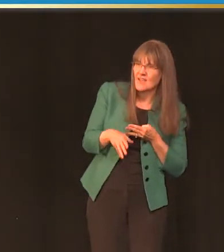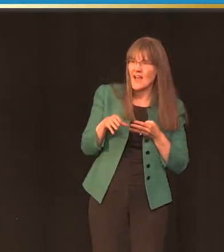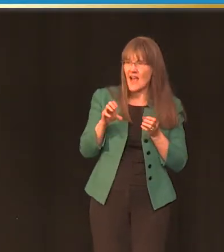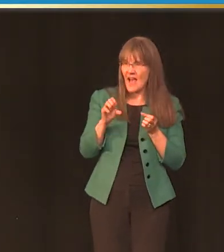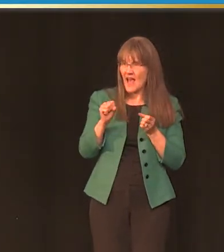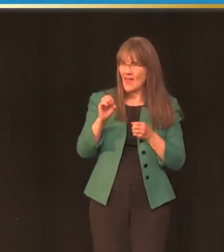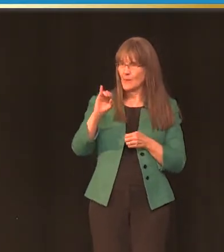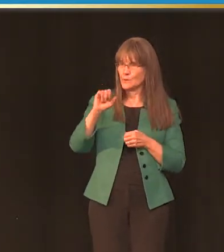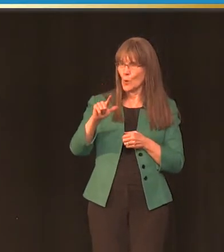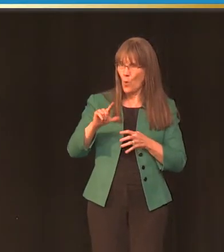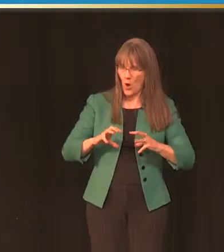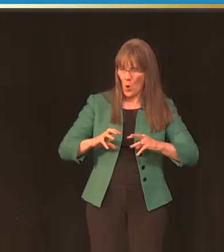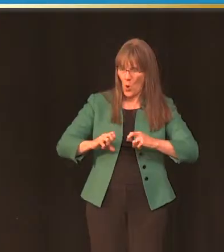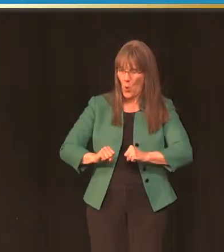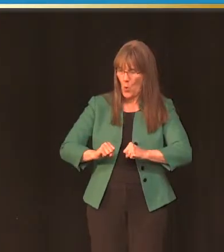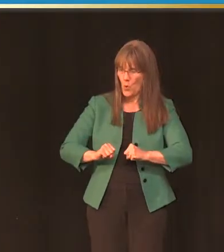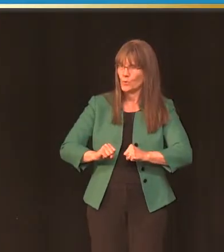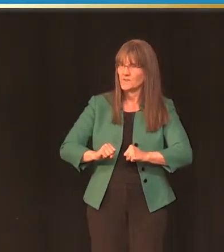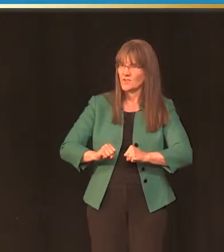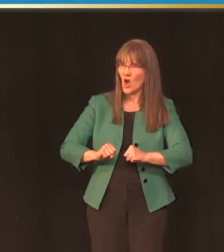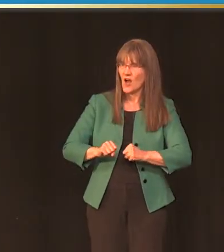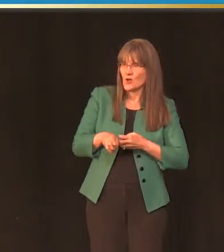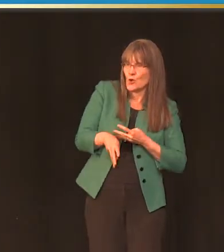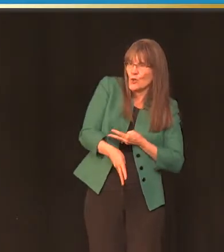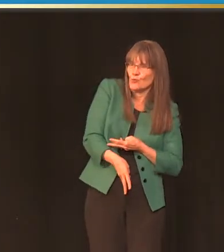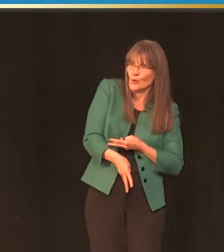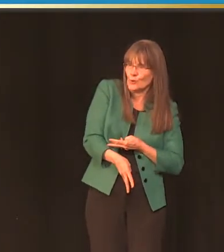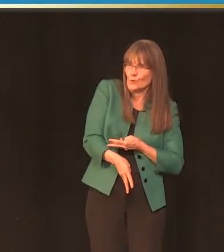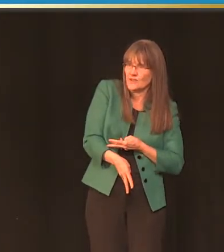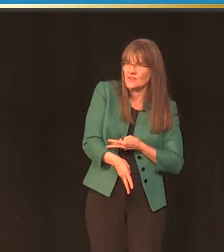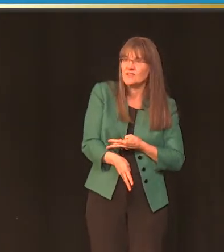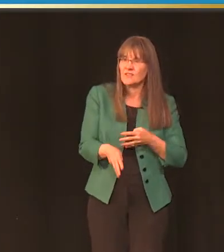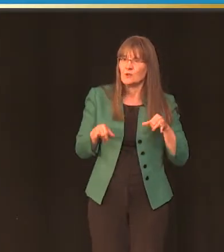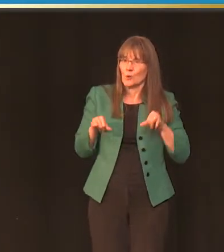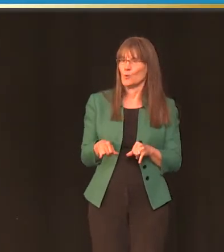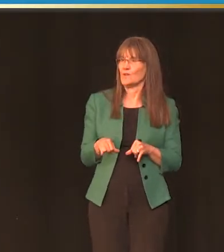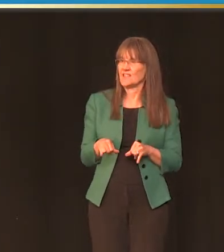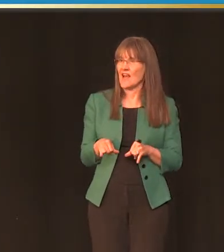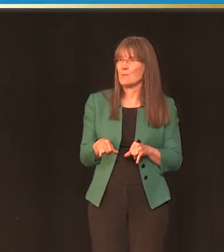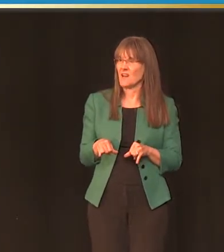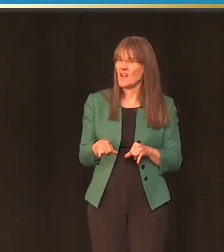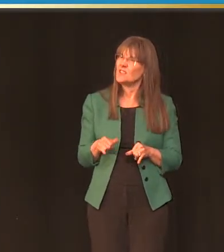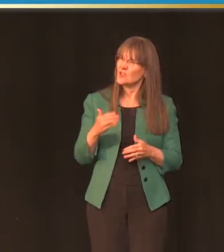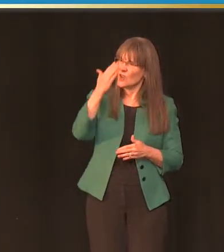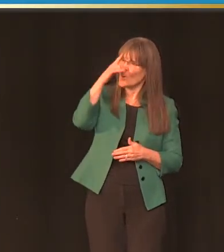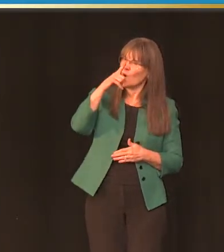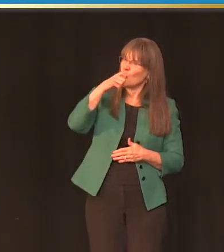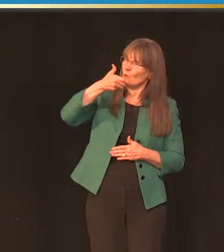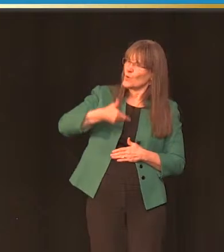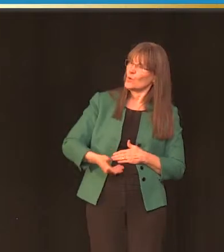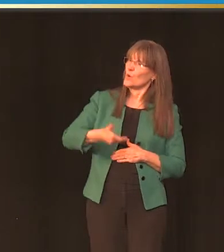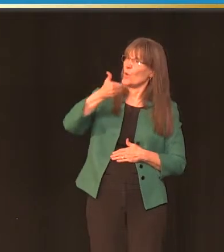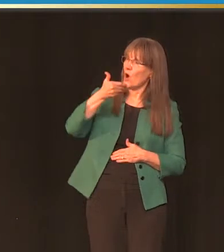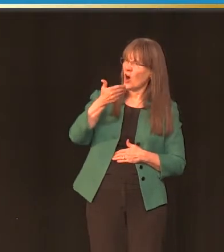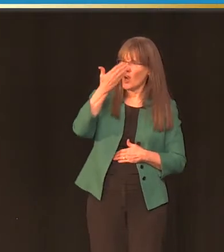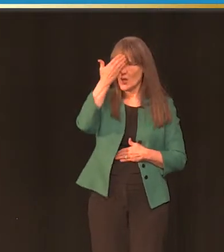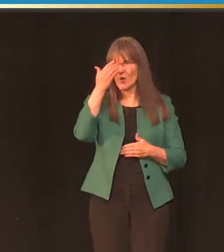all have roots. And that soil surrounding the roots holds them in place and keeps them